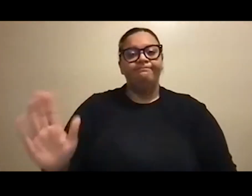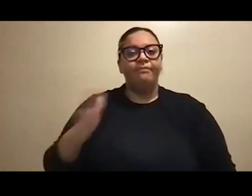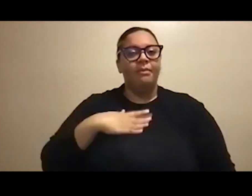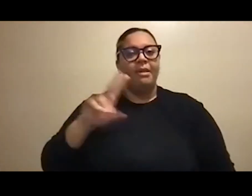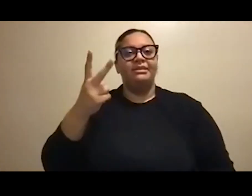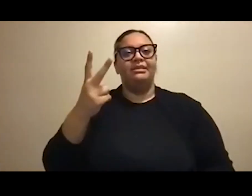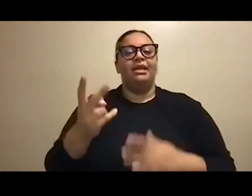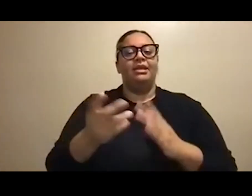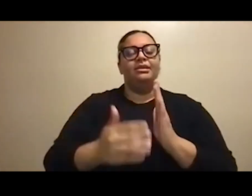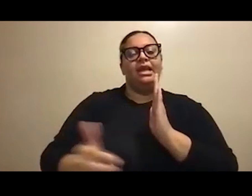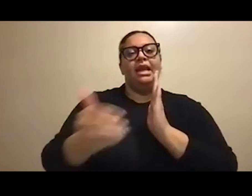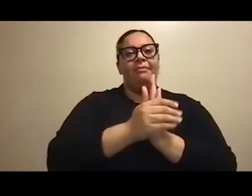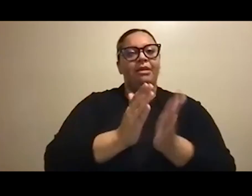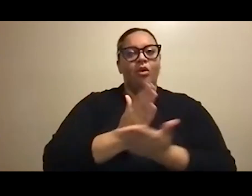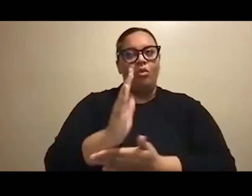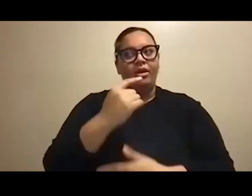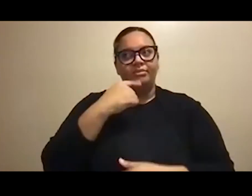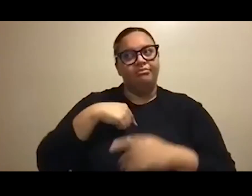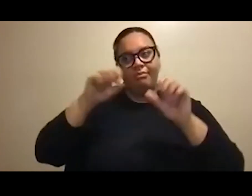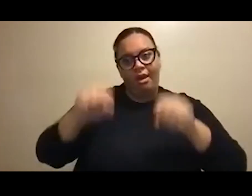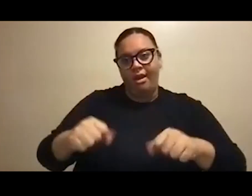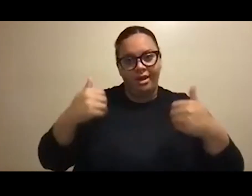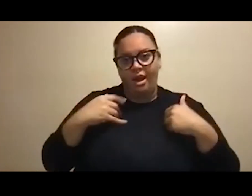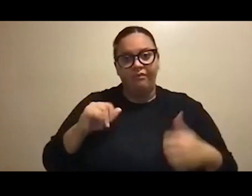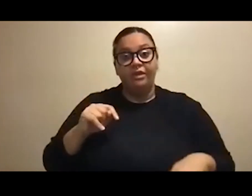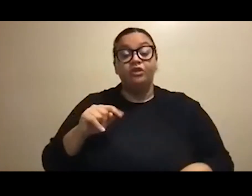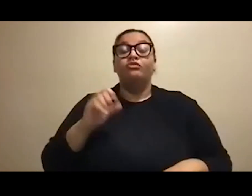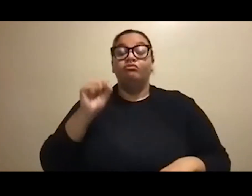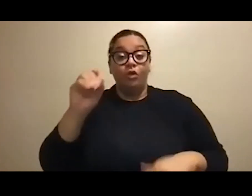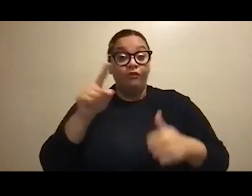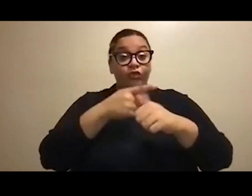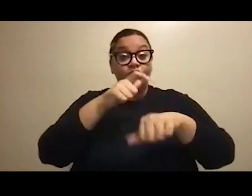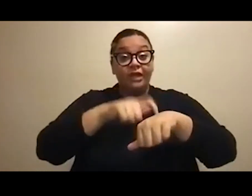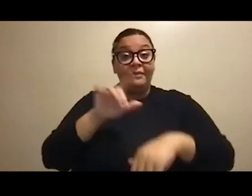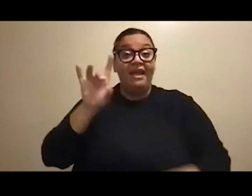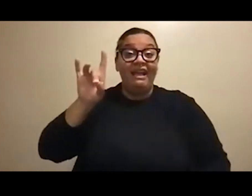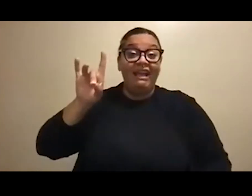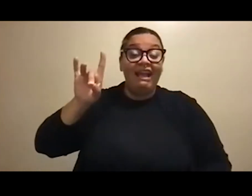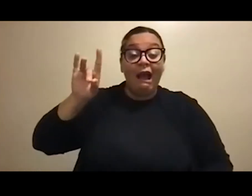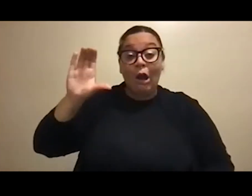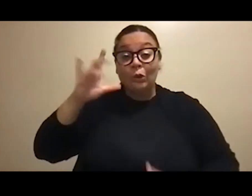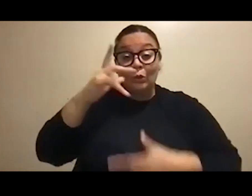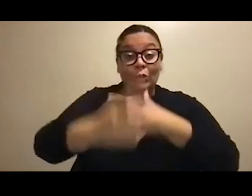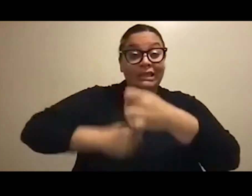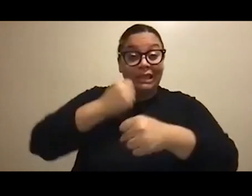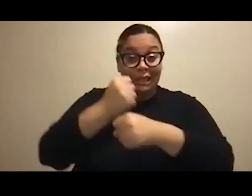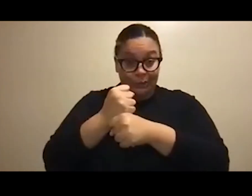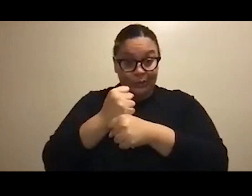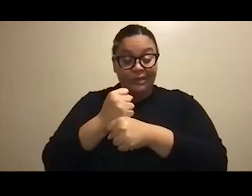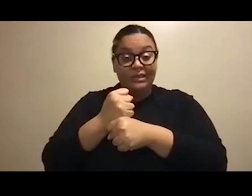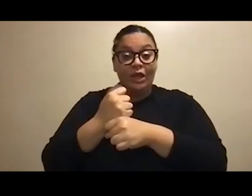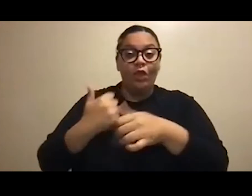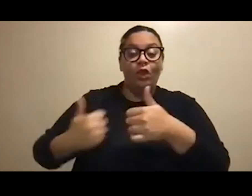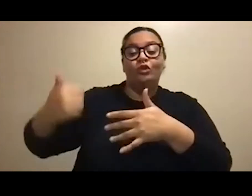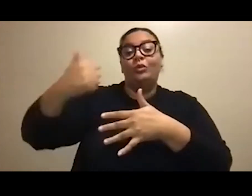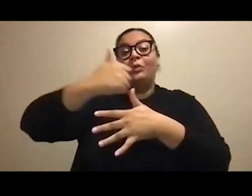arms. And for the first time in 800 years, almost, for the first time, the Supreme Court, by a